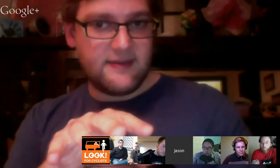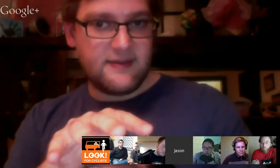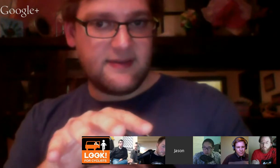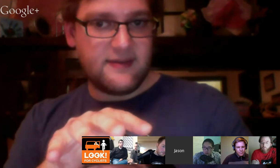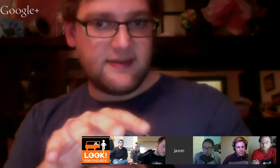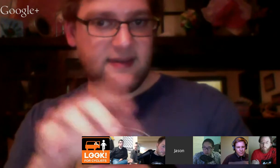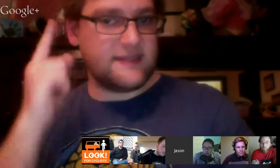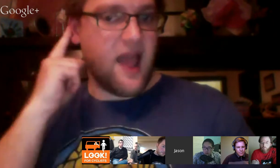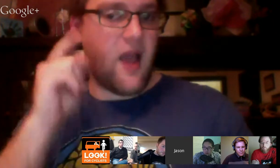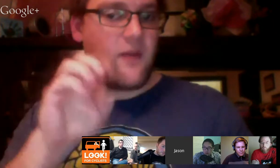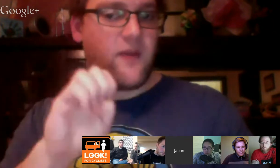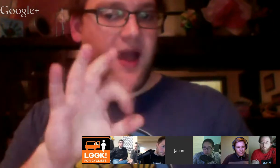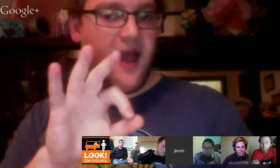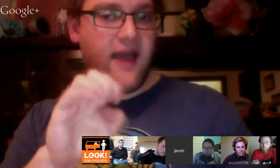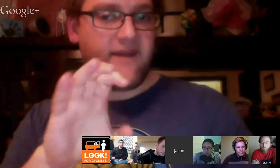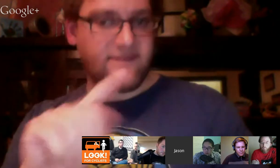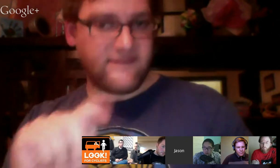Or